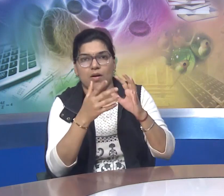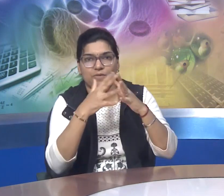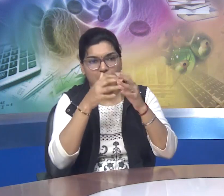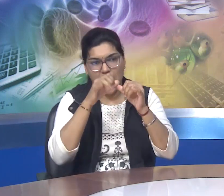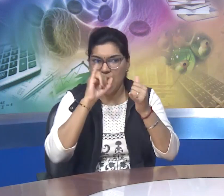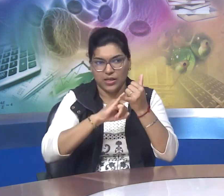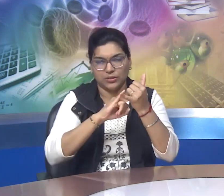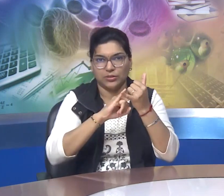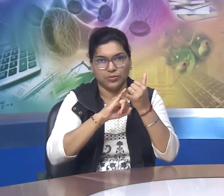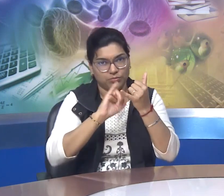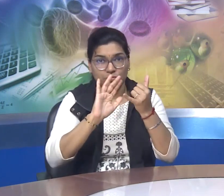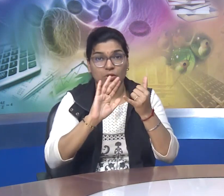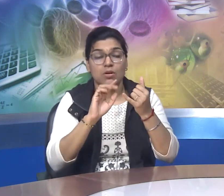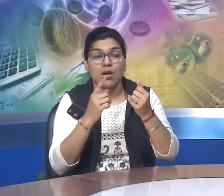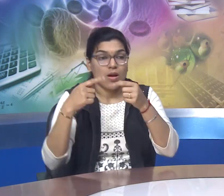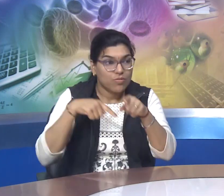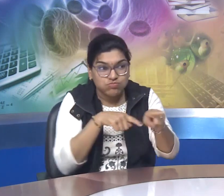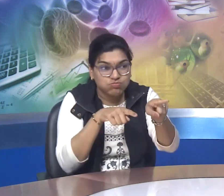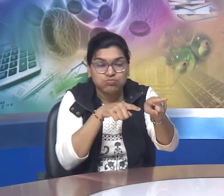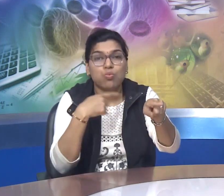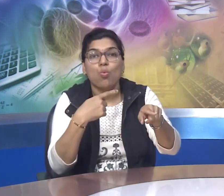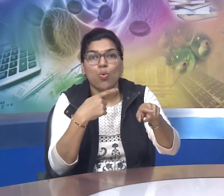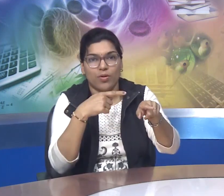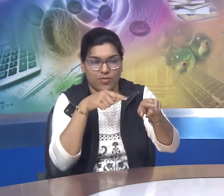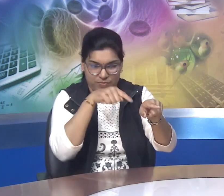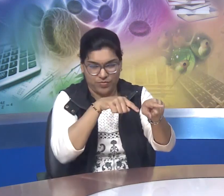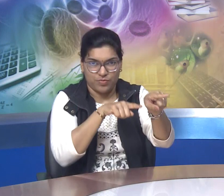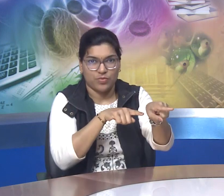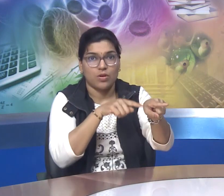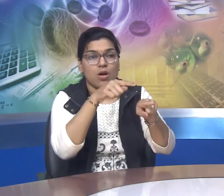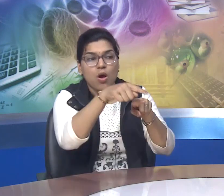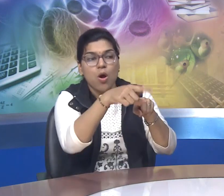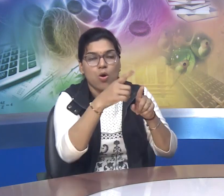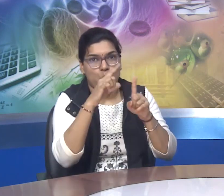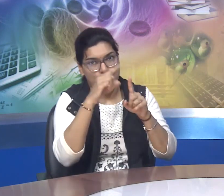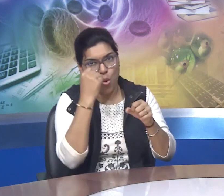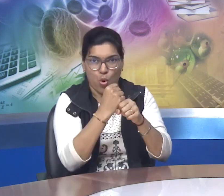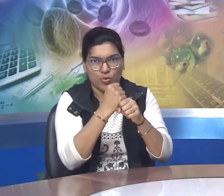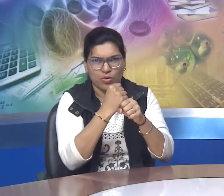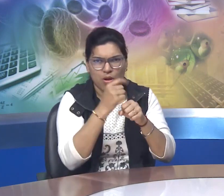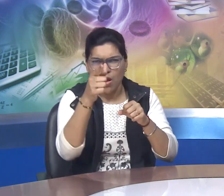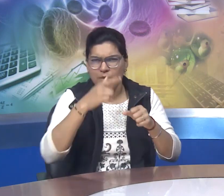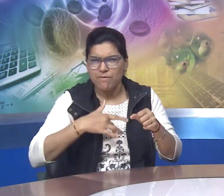The cat was chased by the dog.